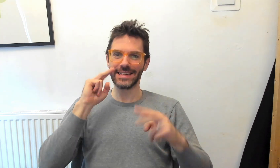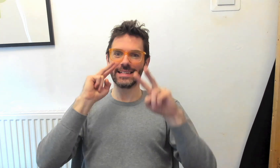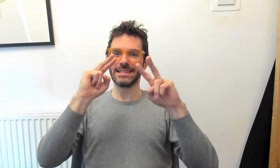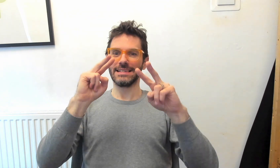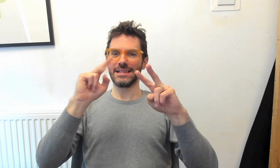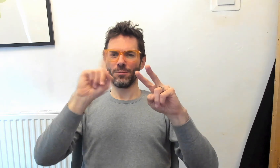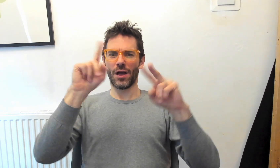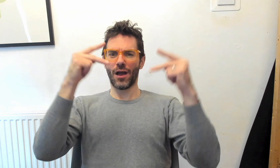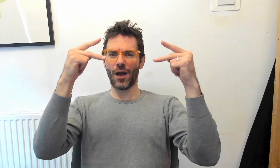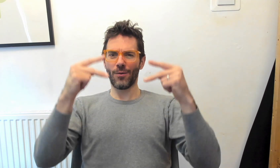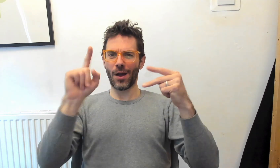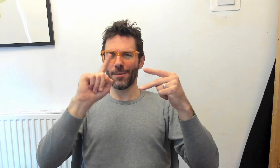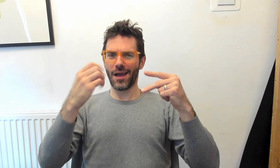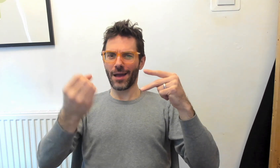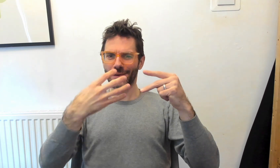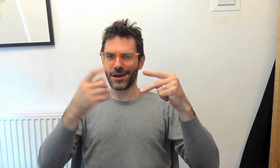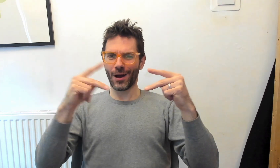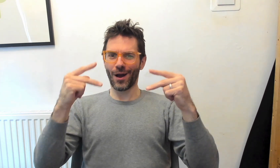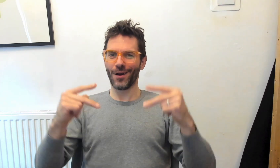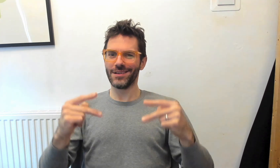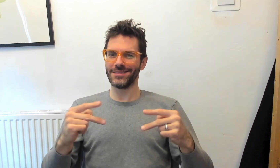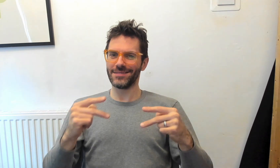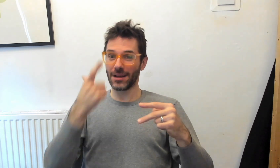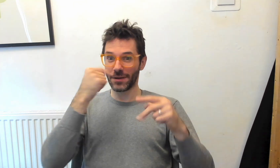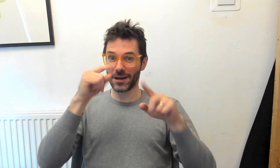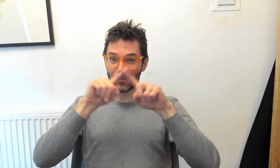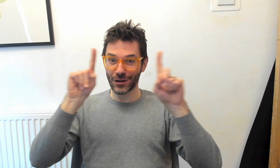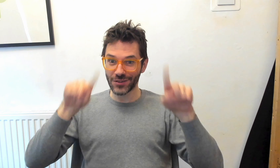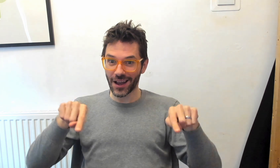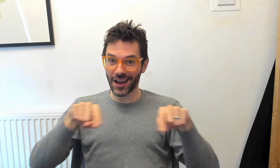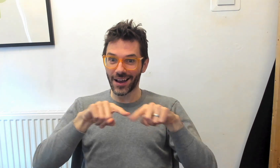And it's really nice to see the output of each piece